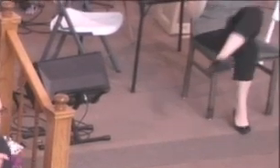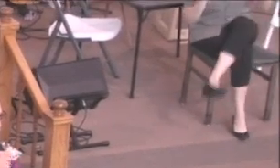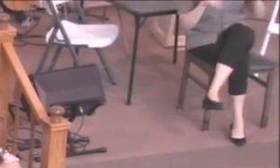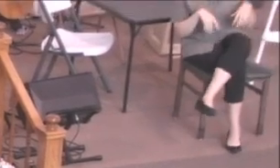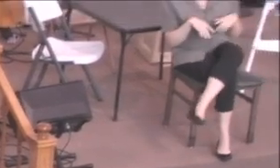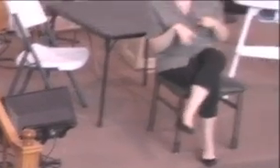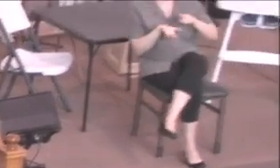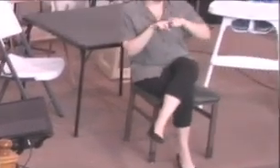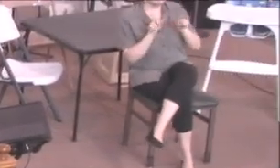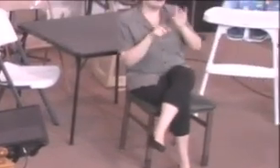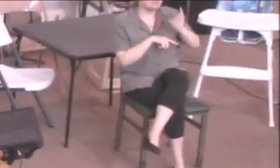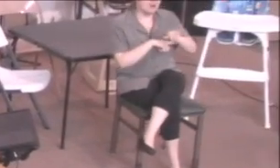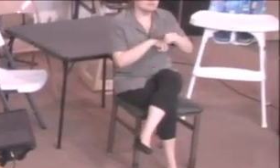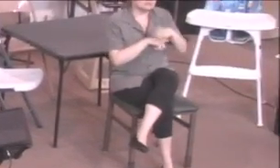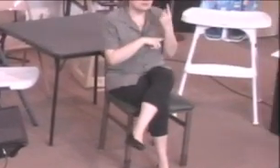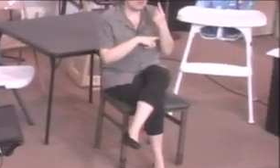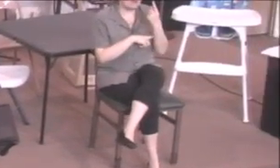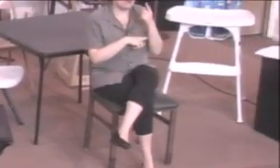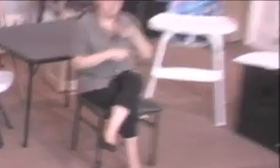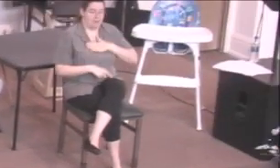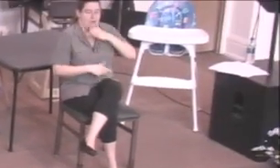But that's the day my life